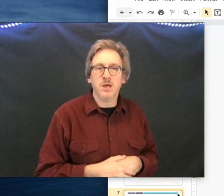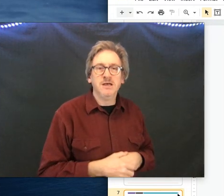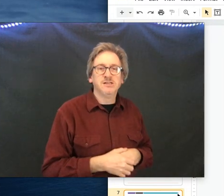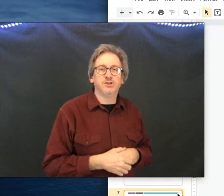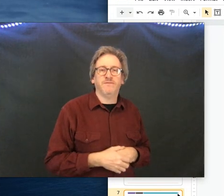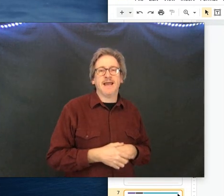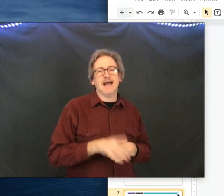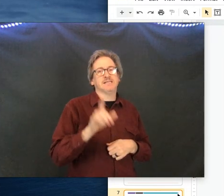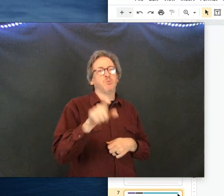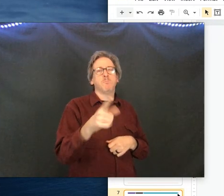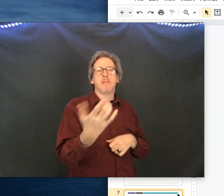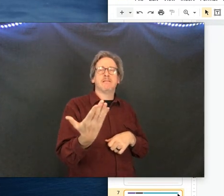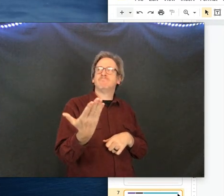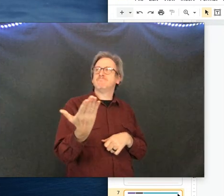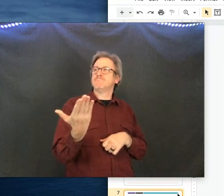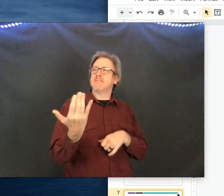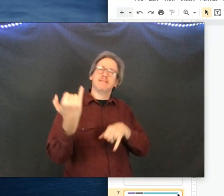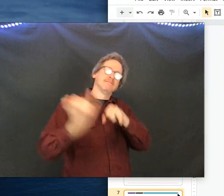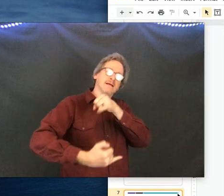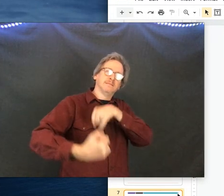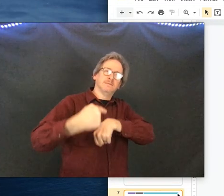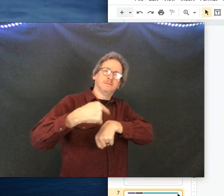respond. So if I ask,